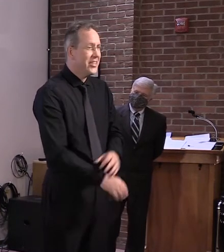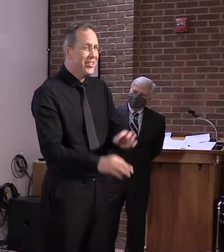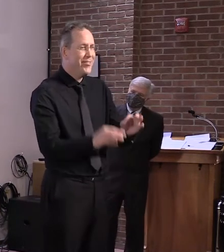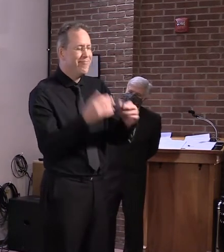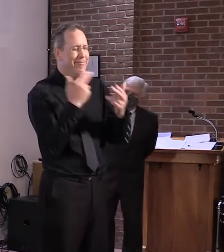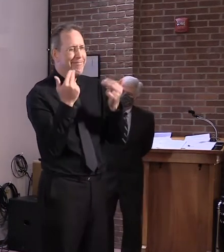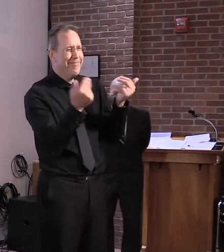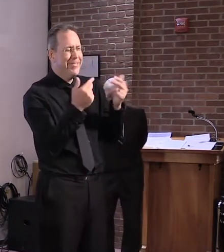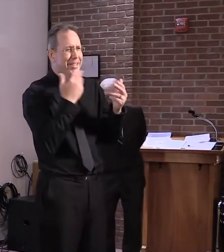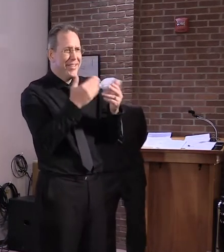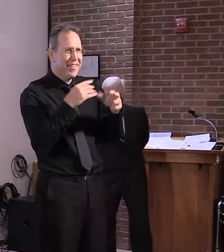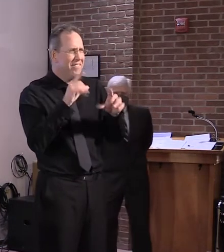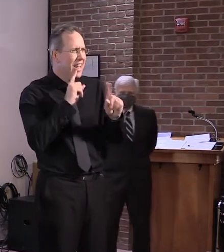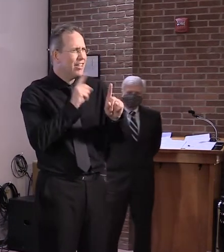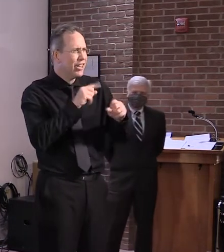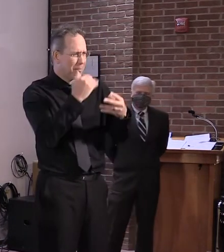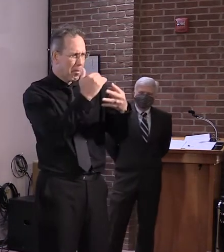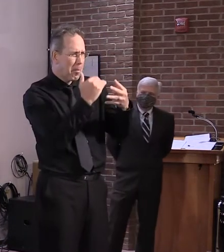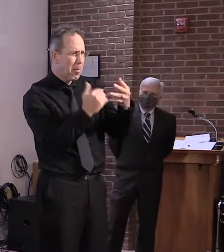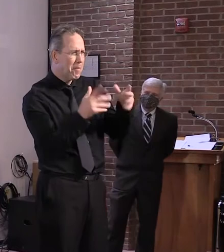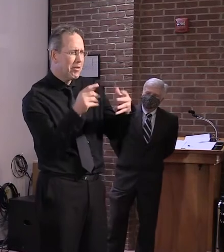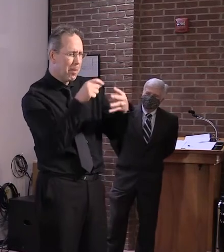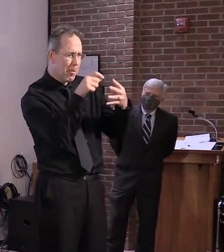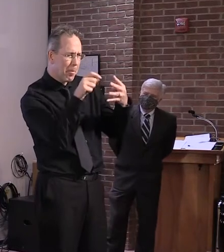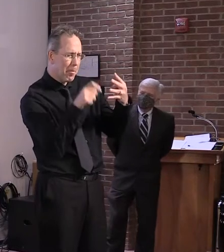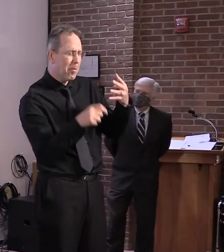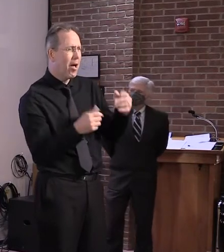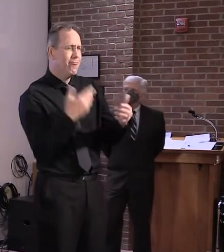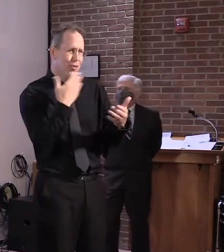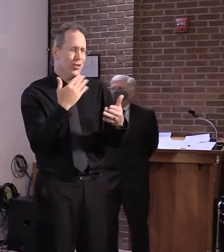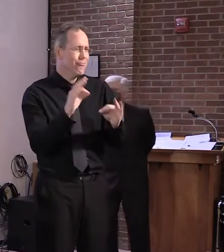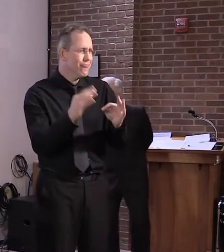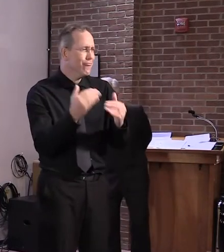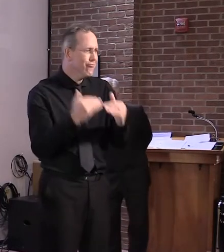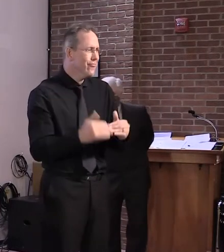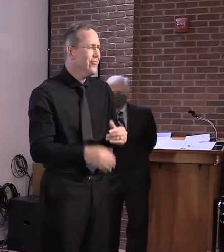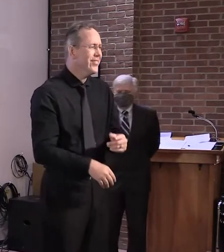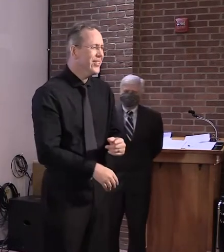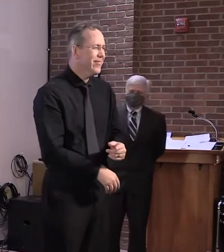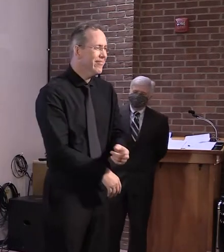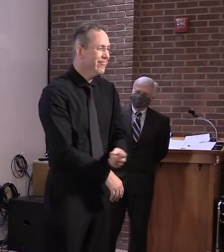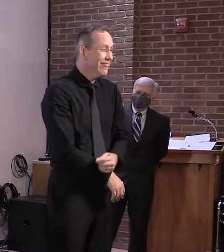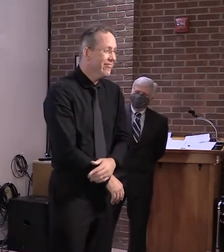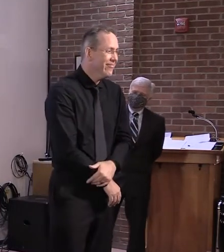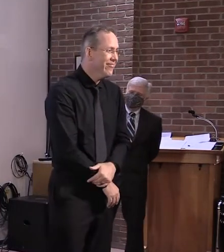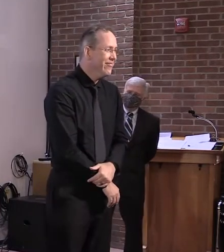do your part, Colin. Sorry, say it again. Do your part.